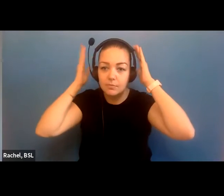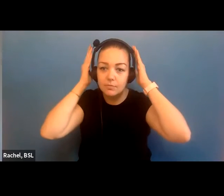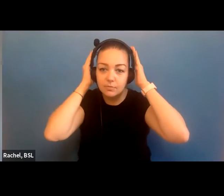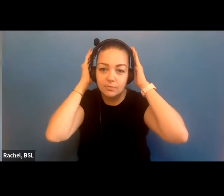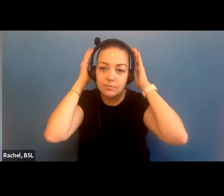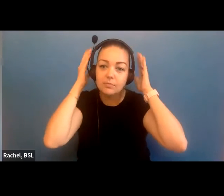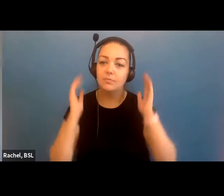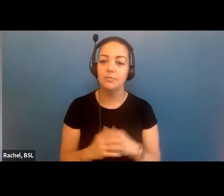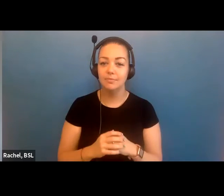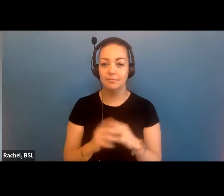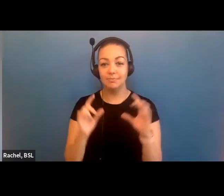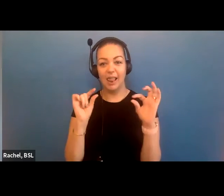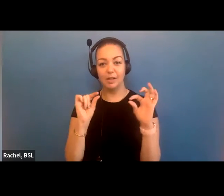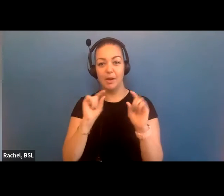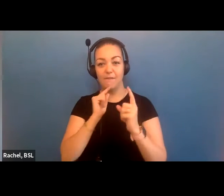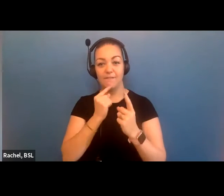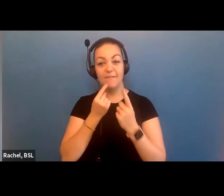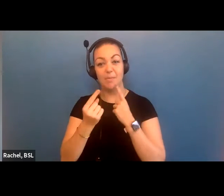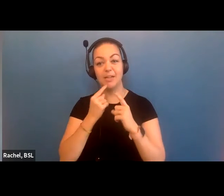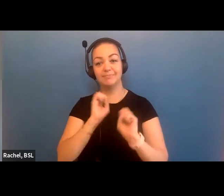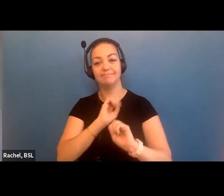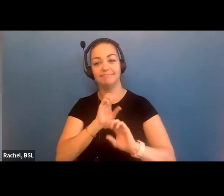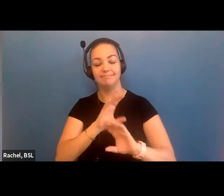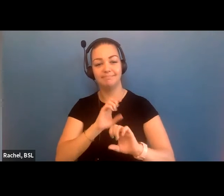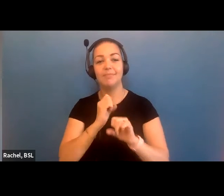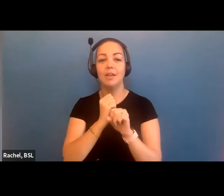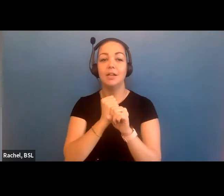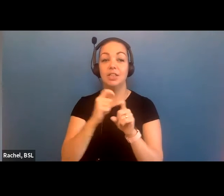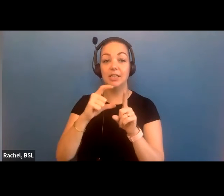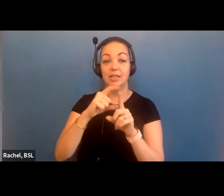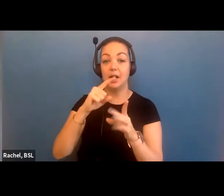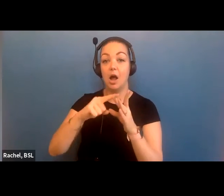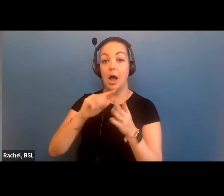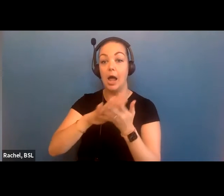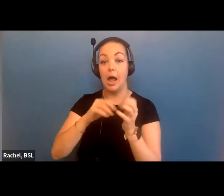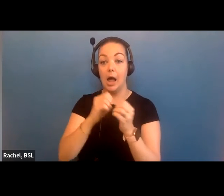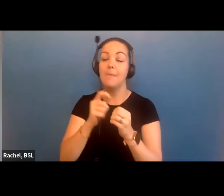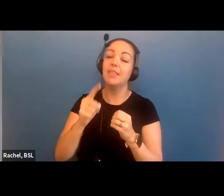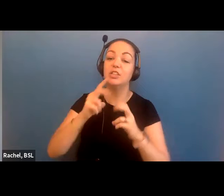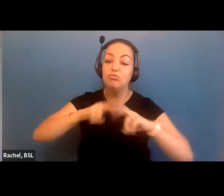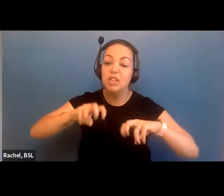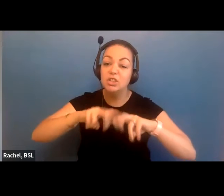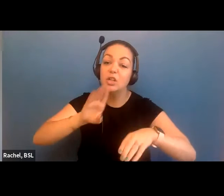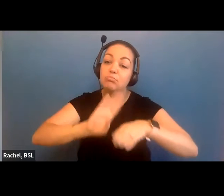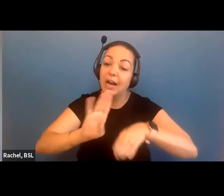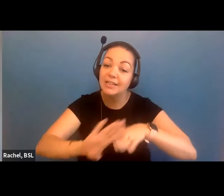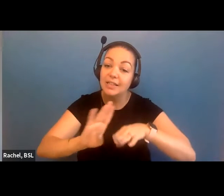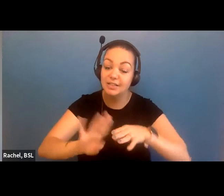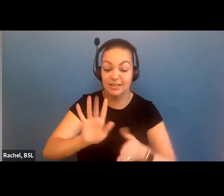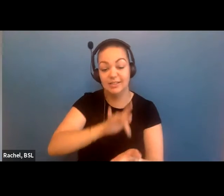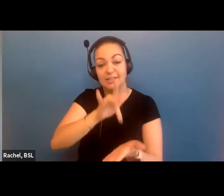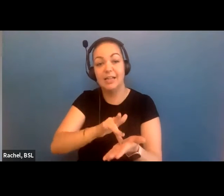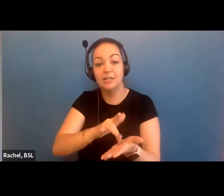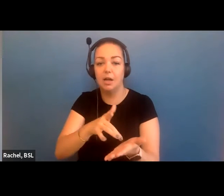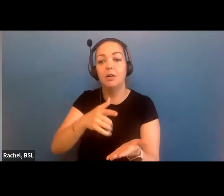So just to give you a bit of an overview of who we are, the Global Disability Innovation Hub is a research and practice centre driving disability innovation for a